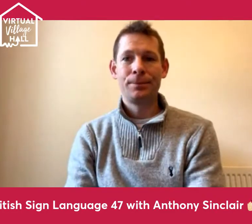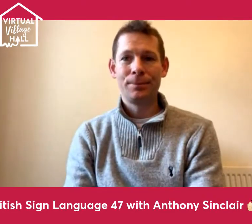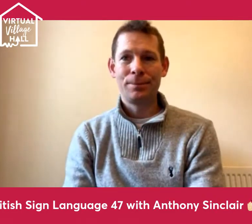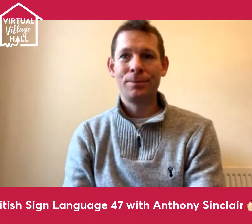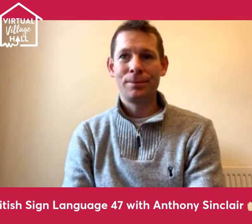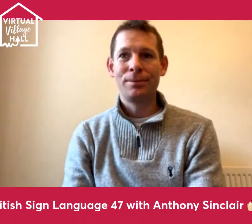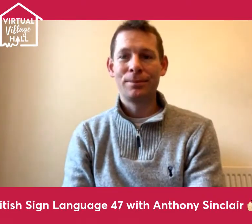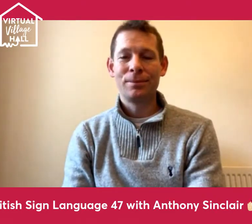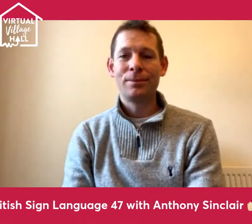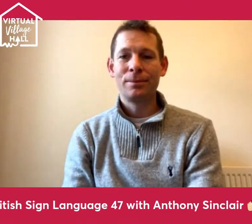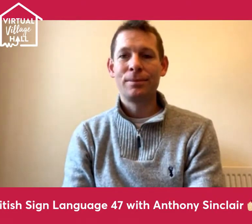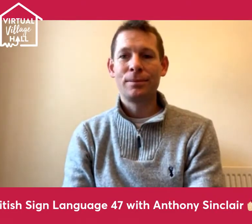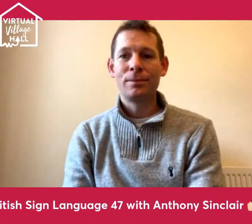And another sentence coming up.